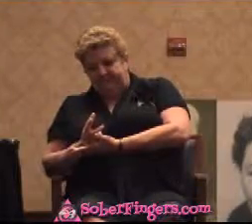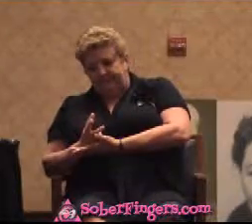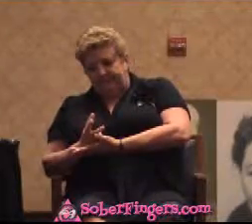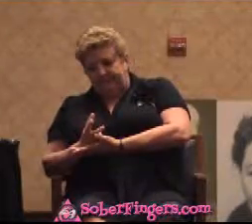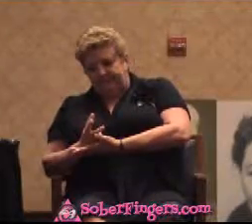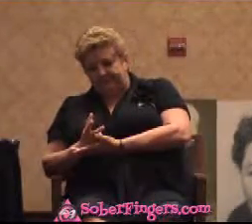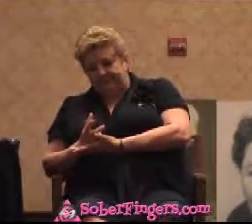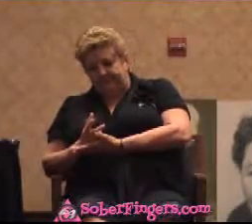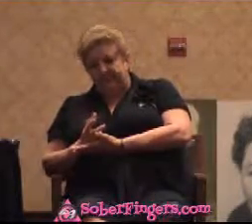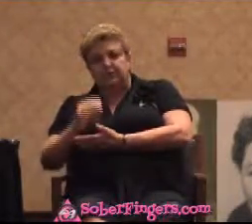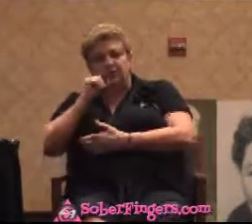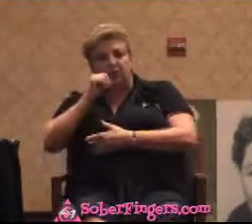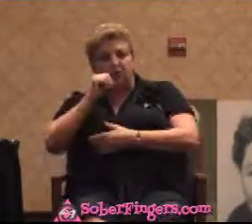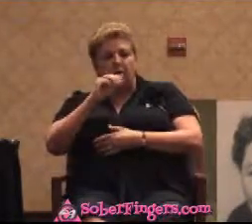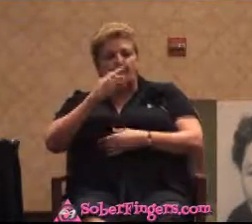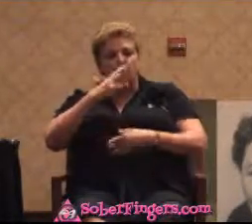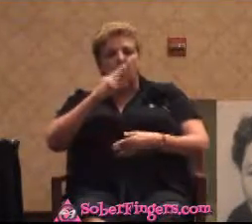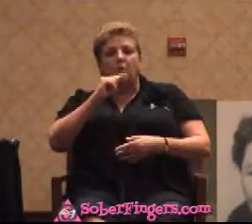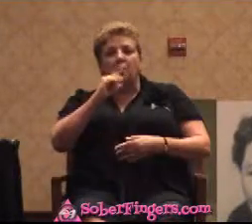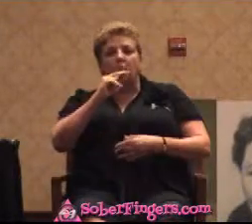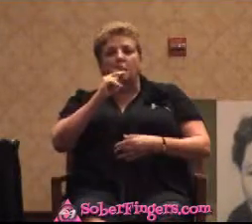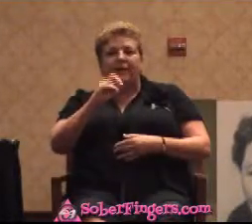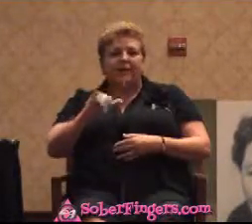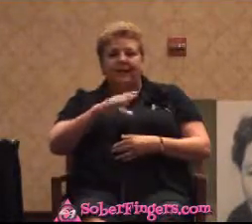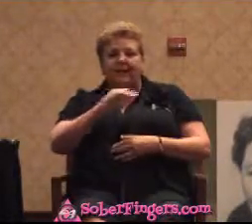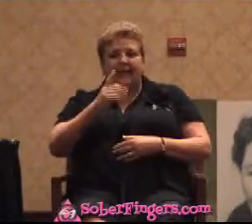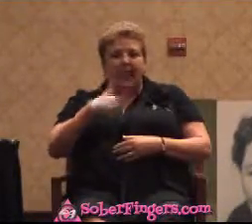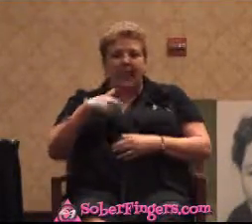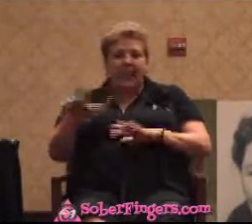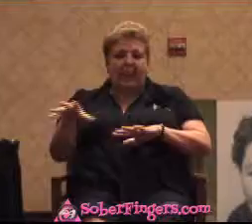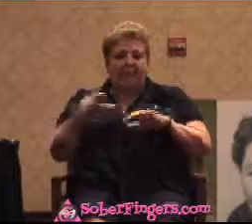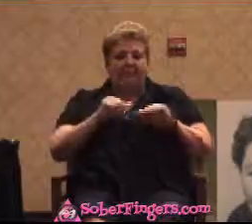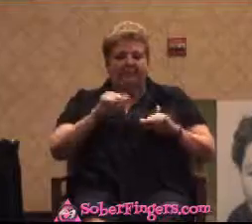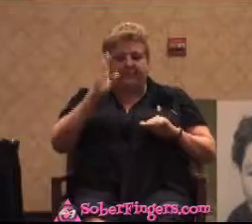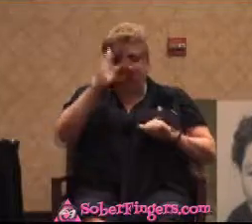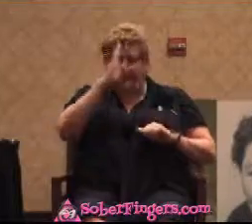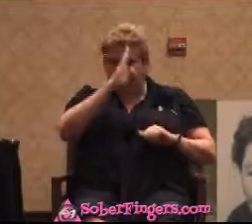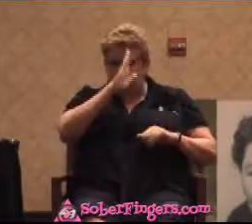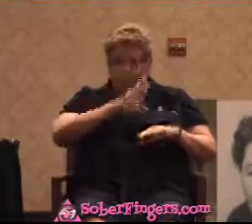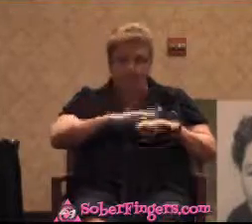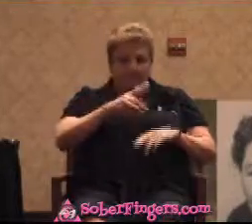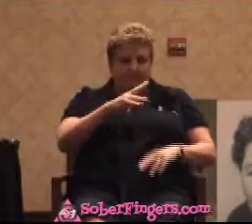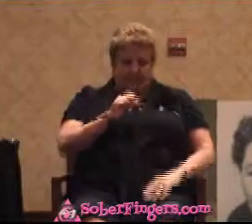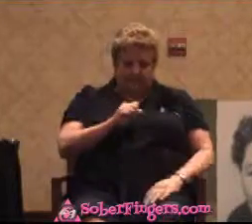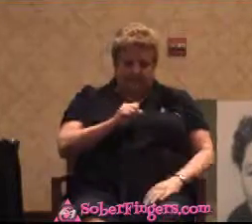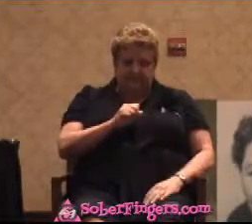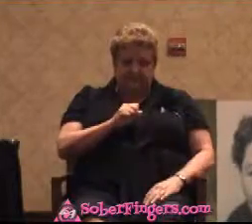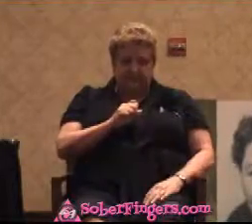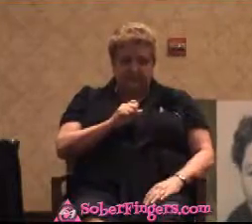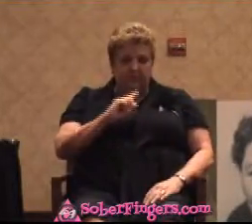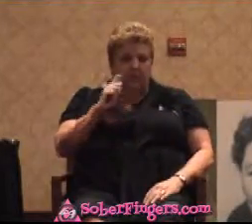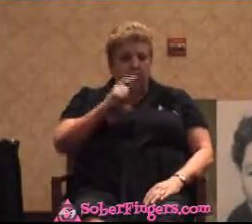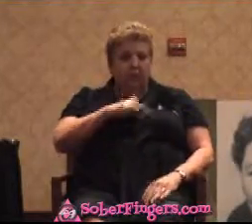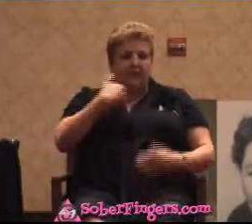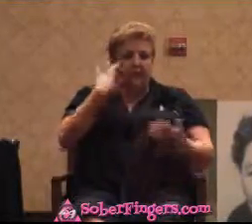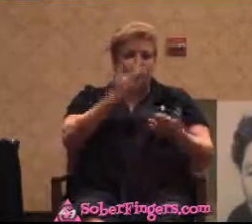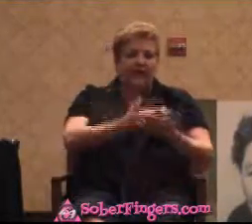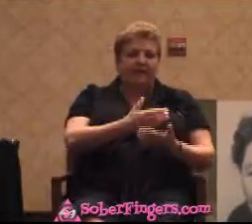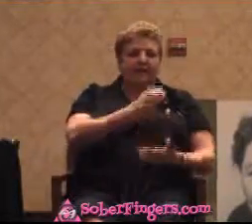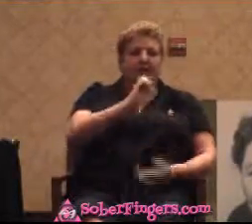the next day Whitney and I left the hospital and on the Greyhound. We got down to Cincinnati to the Greyhound bus station,